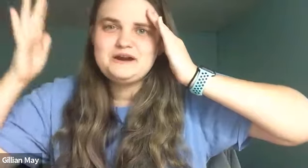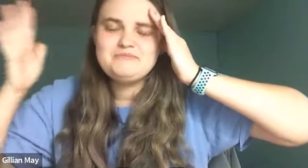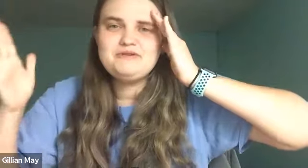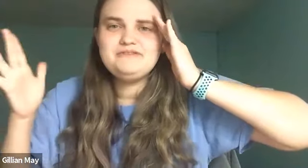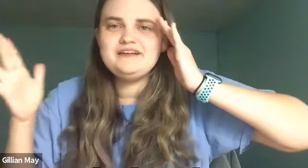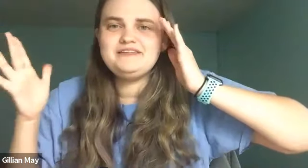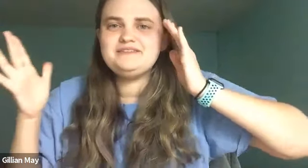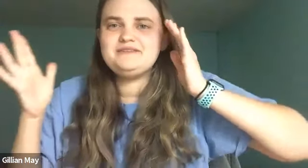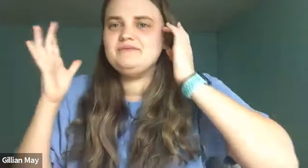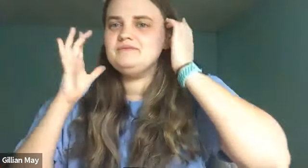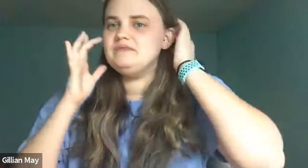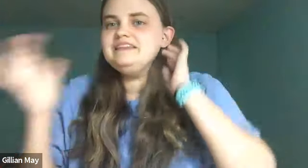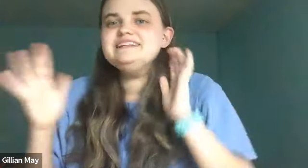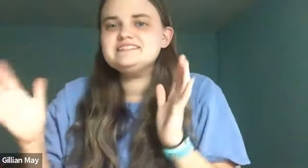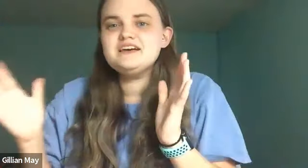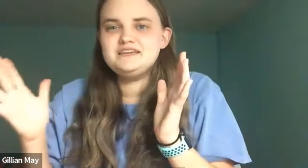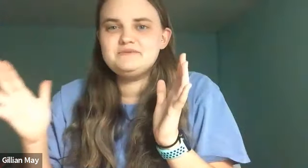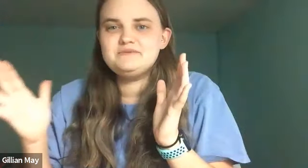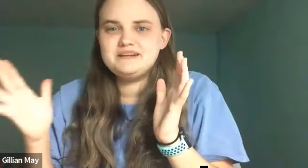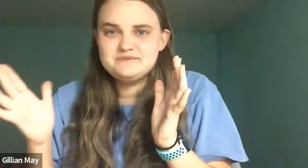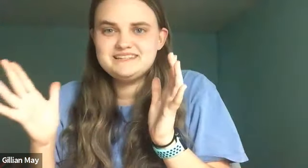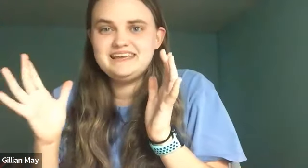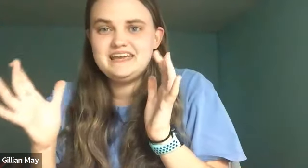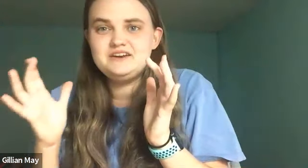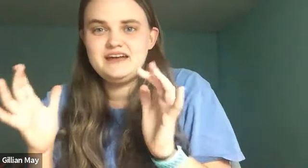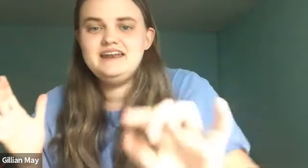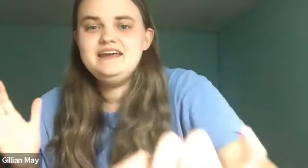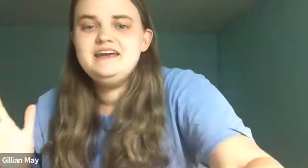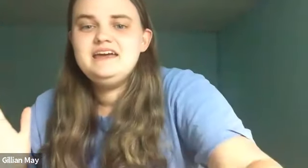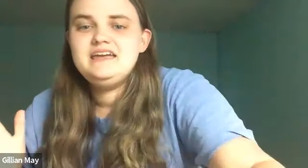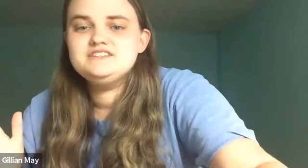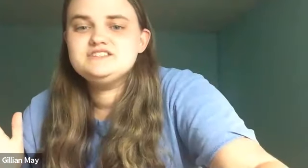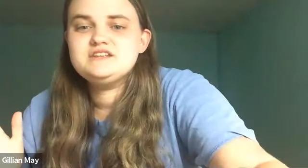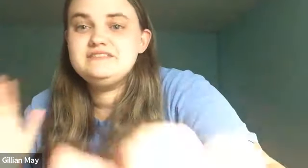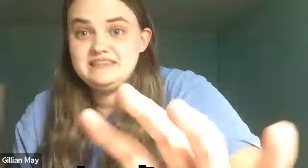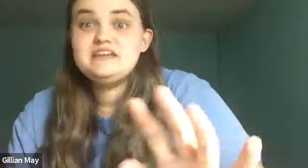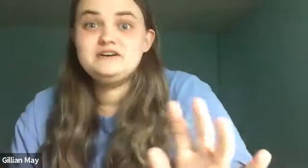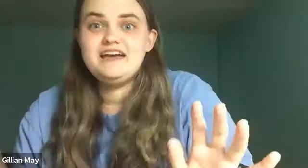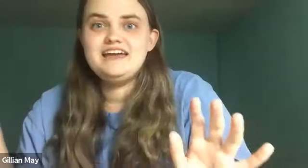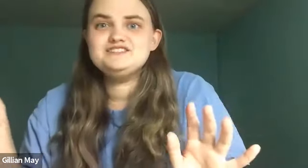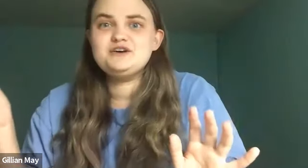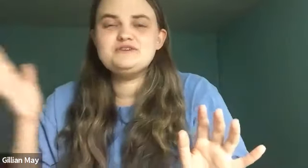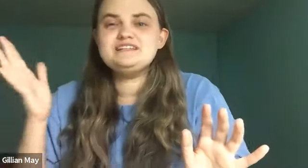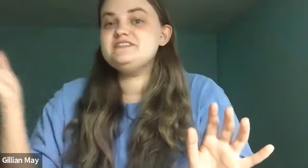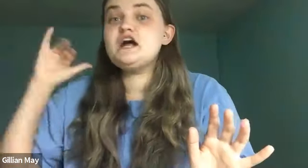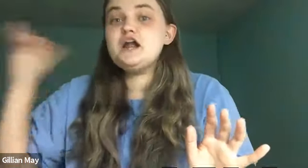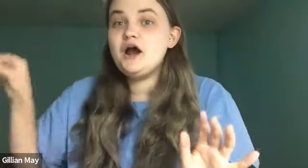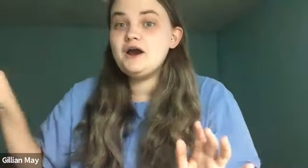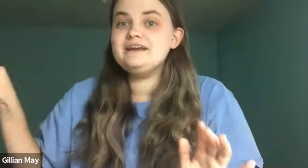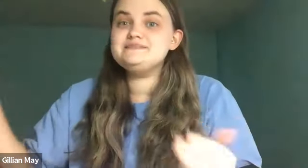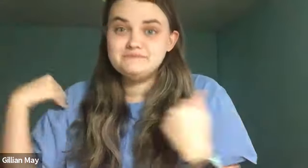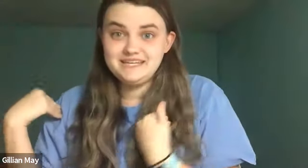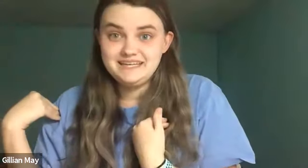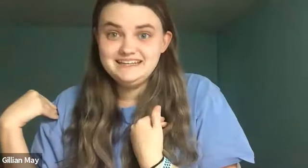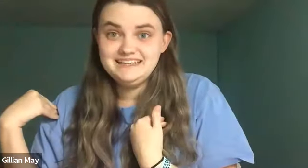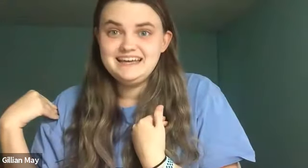are both like the least lucky when it comes to like internet and internet. And so if it's not her, it's me. And